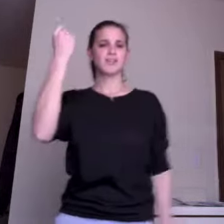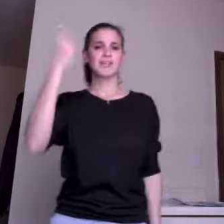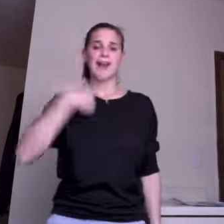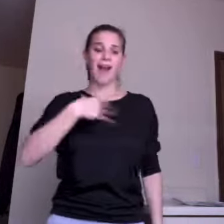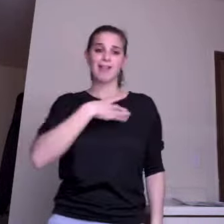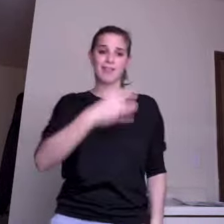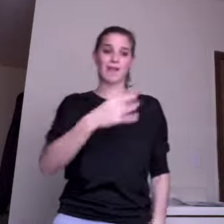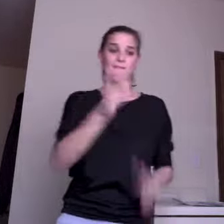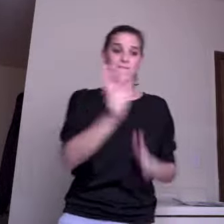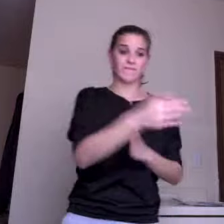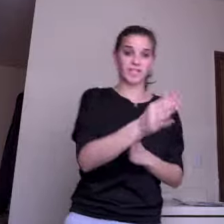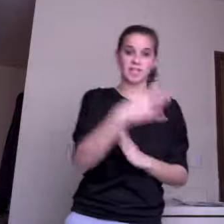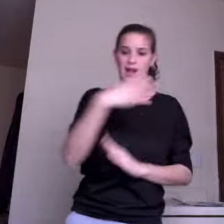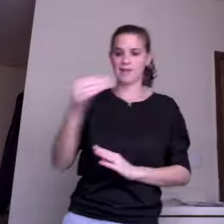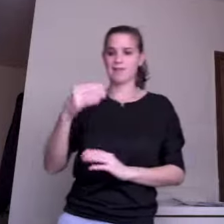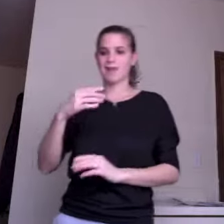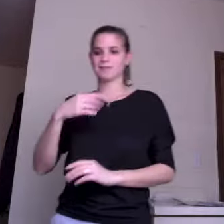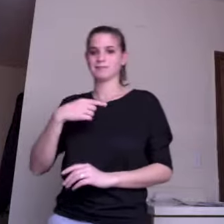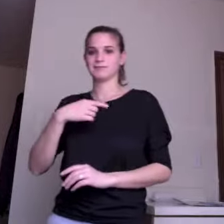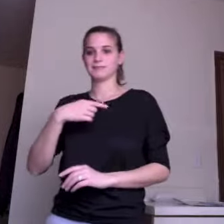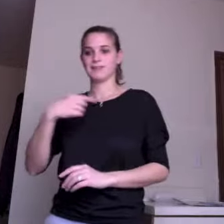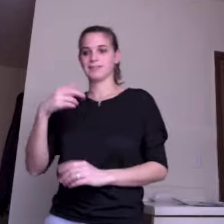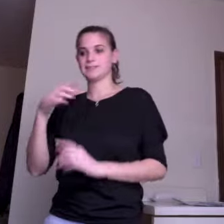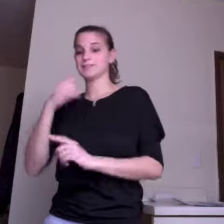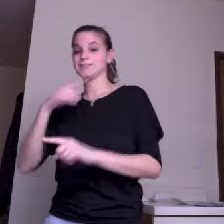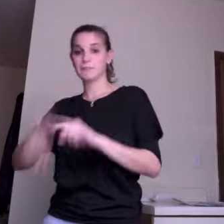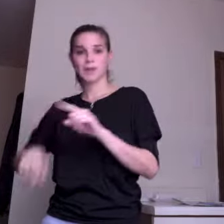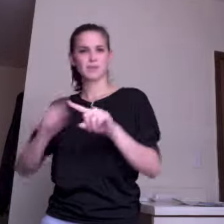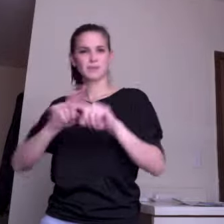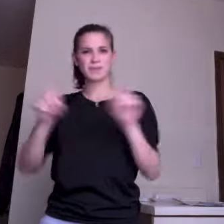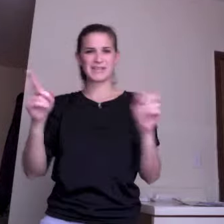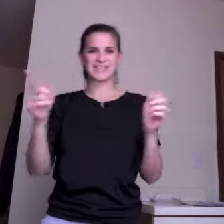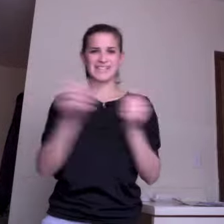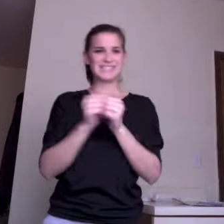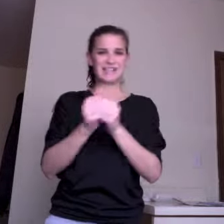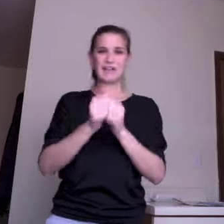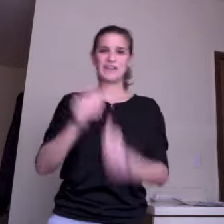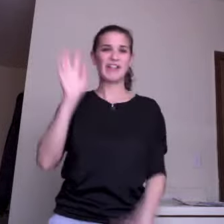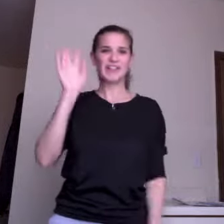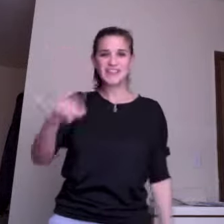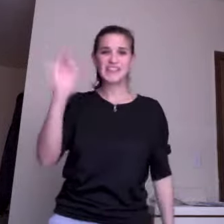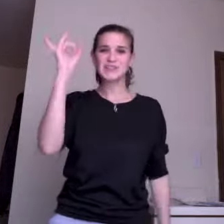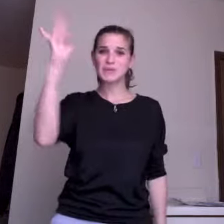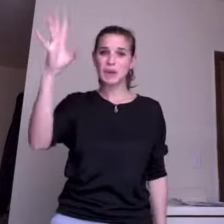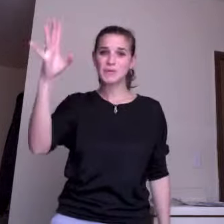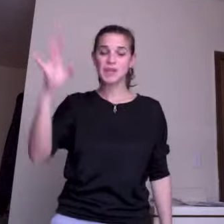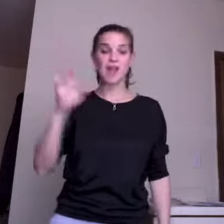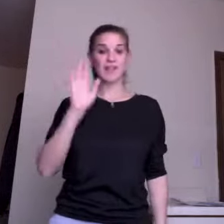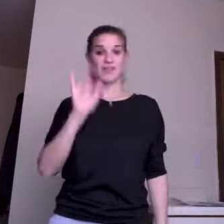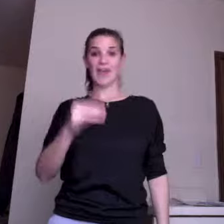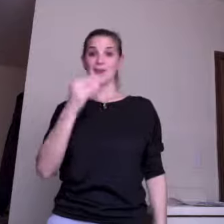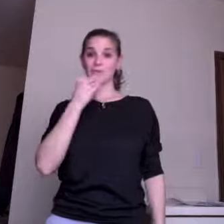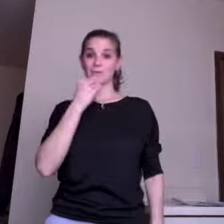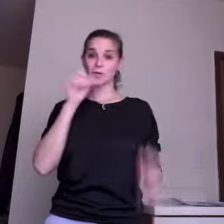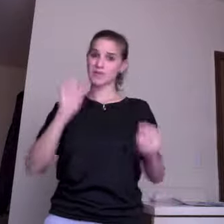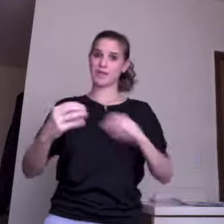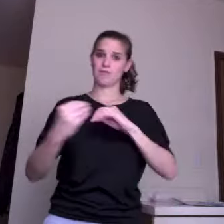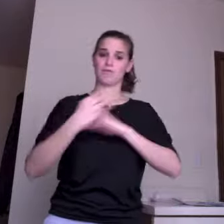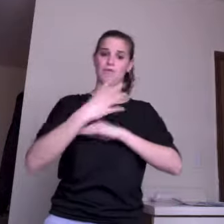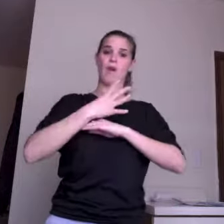The seeds are then planted, then grow. The food they produce have been proven to cause cancer and other problems in lab animals. And people have been eating food produced